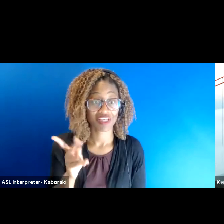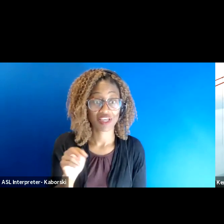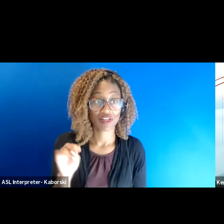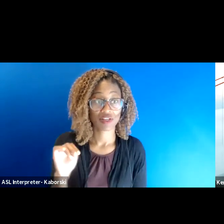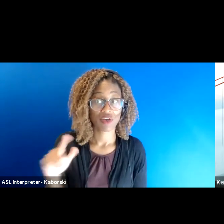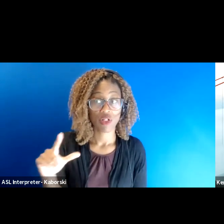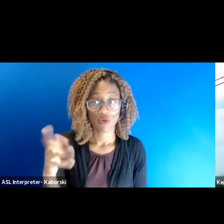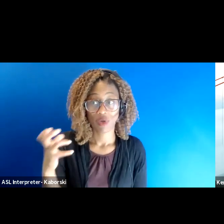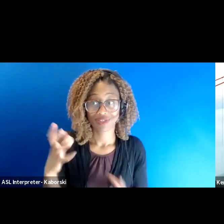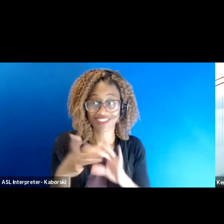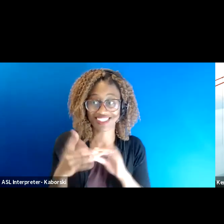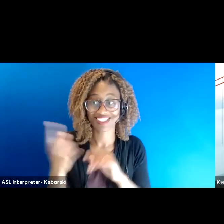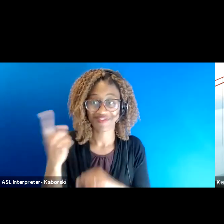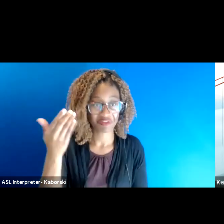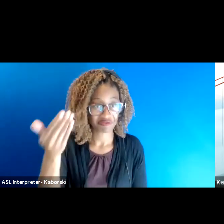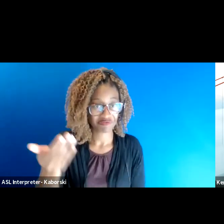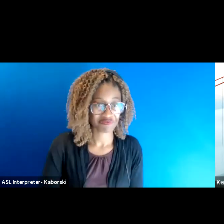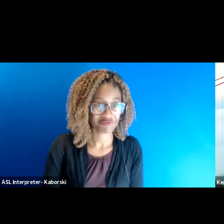say. Okay.